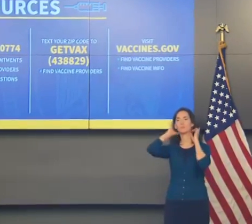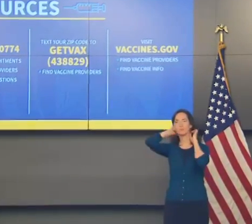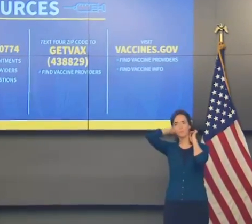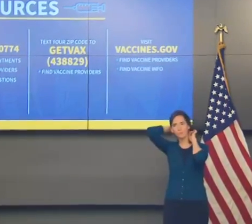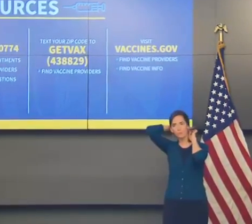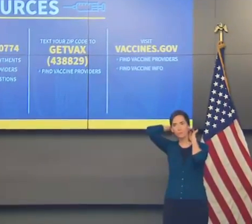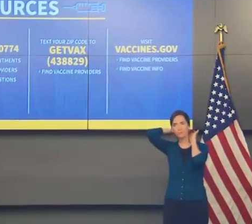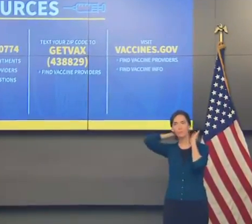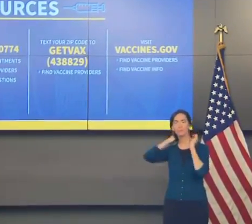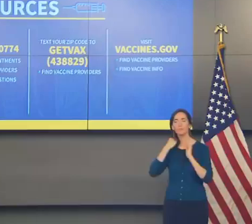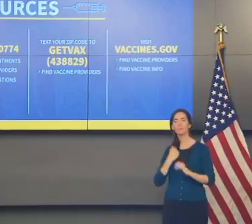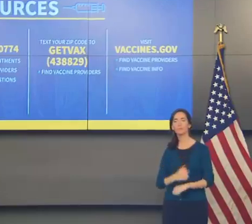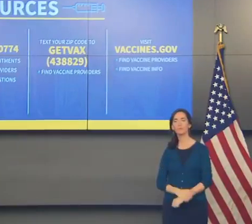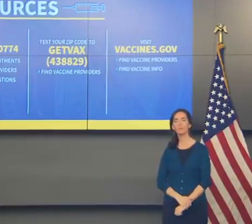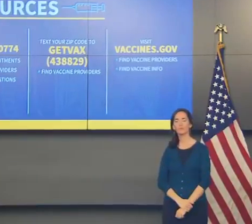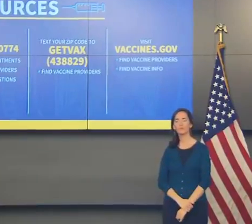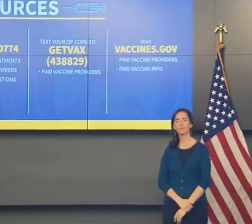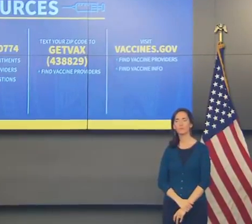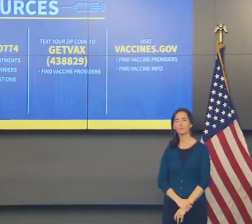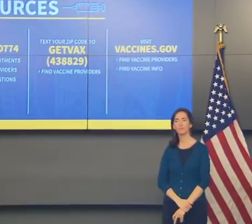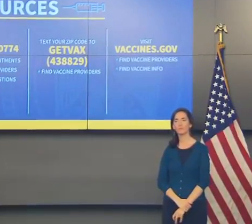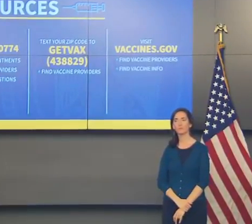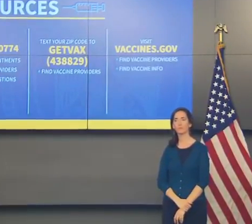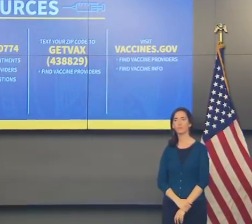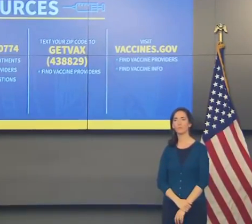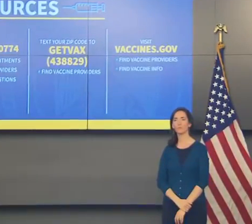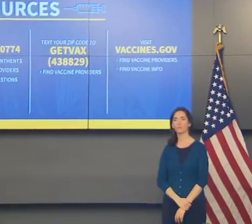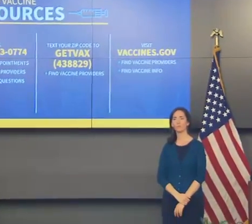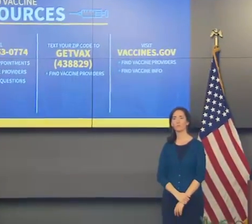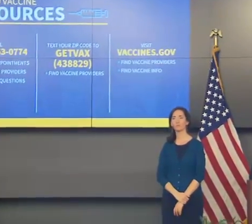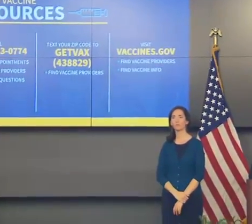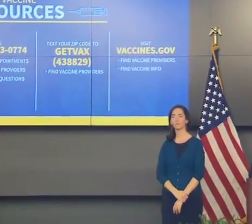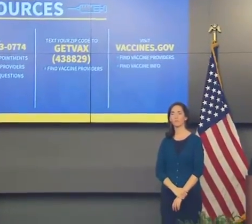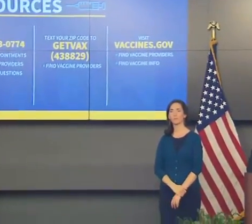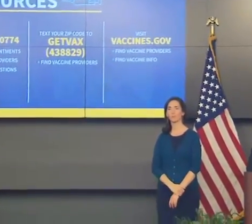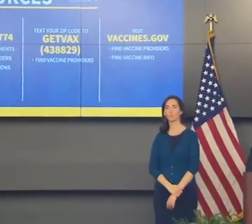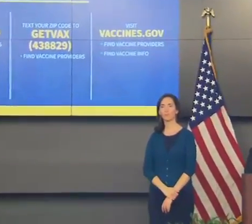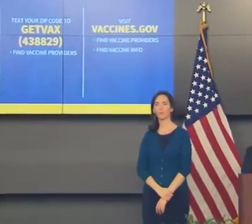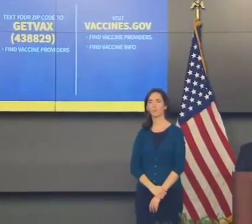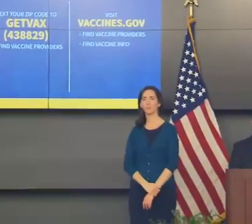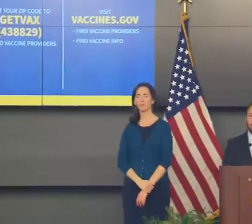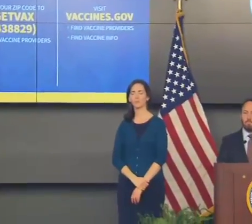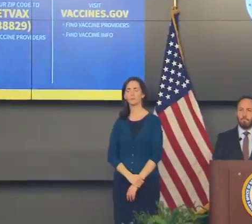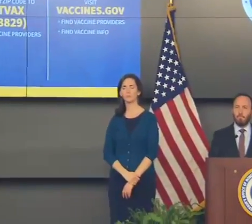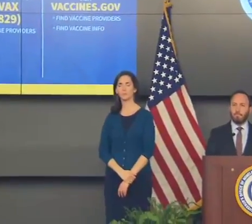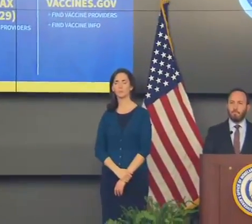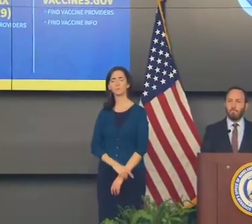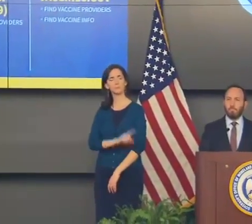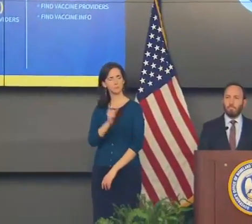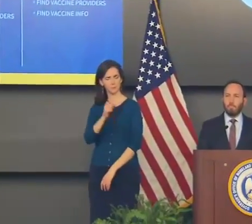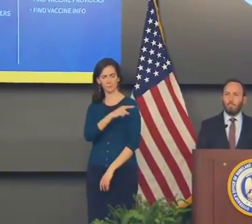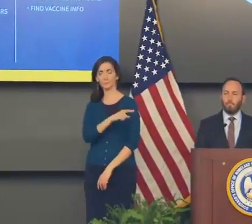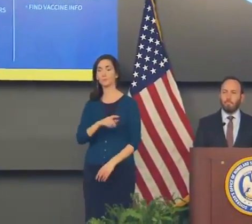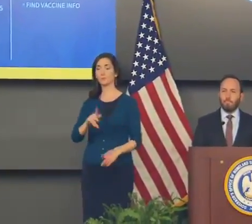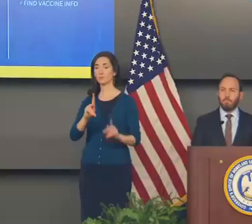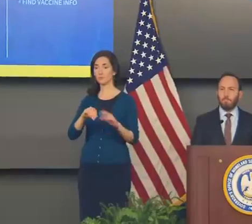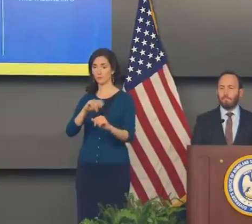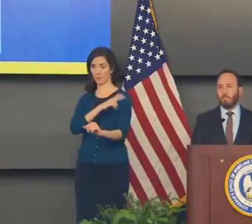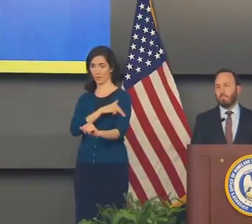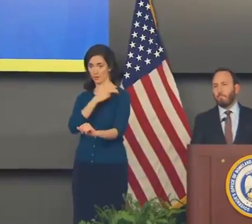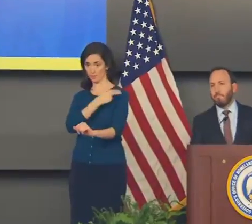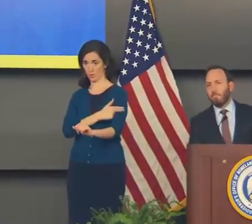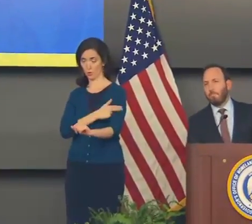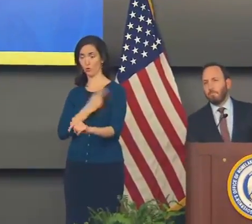What does the trajectory look like as far as hospitalizations? And what do you, at what point do you